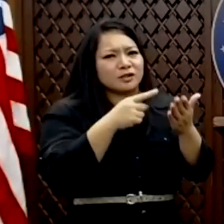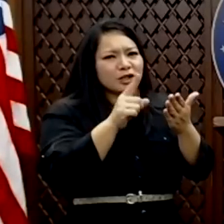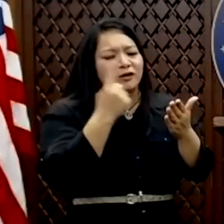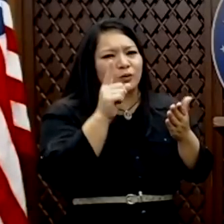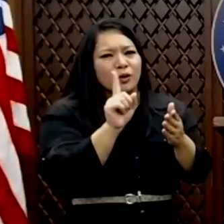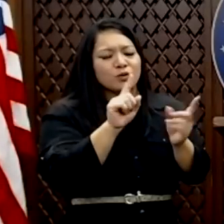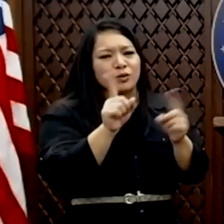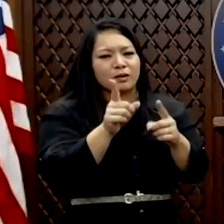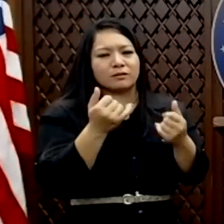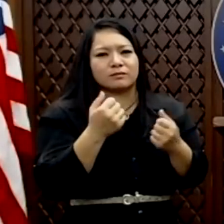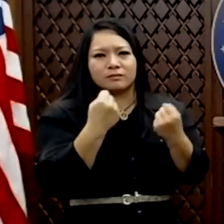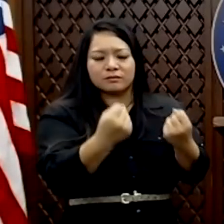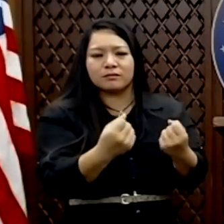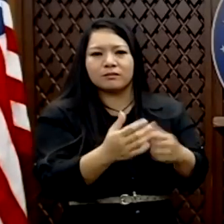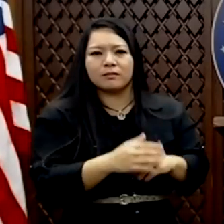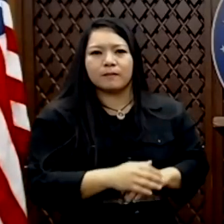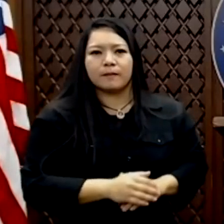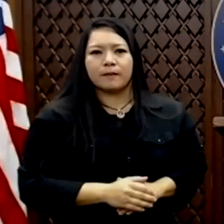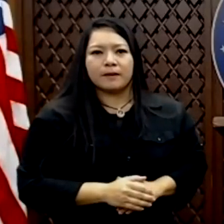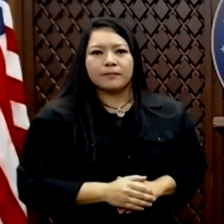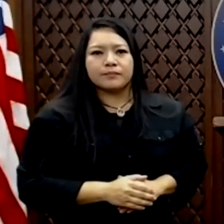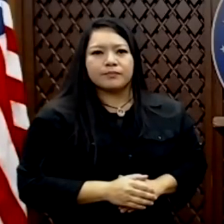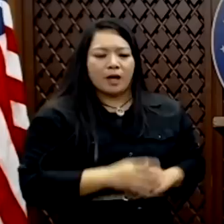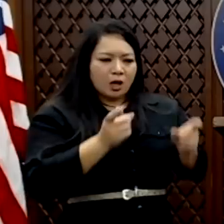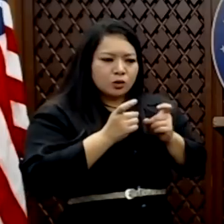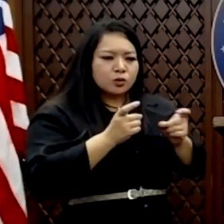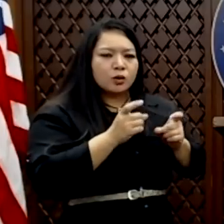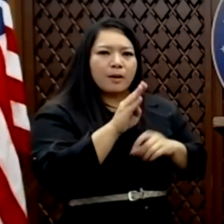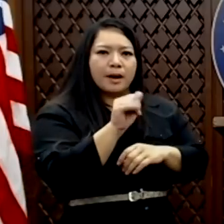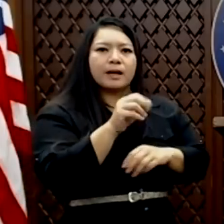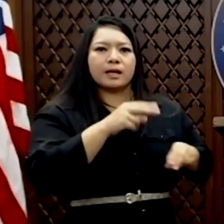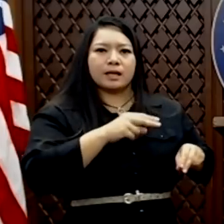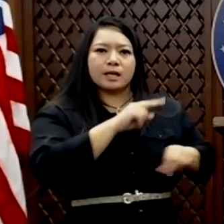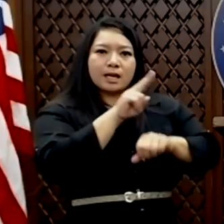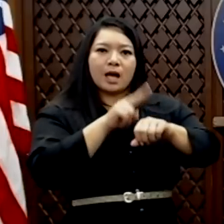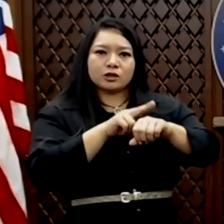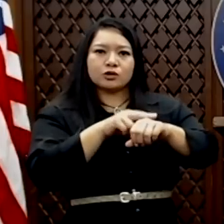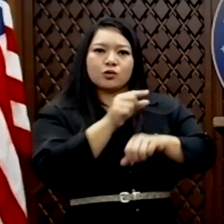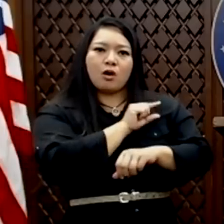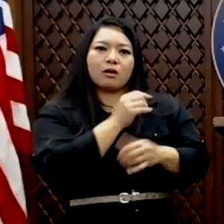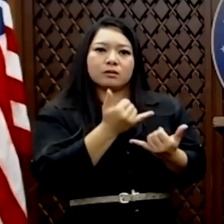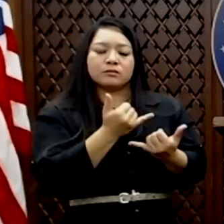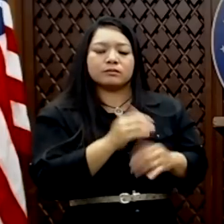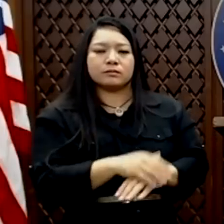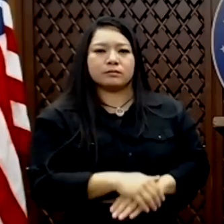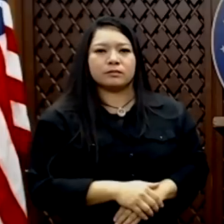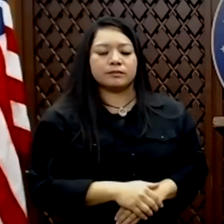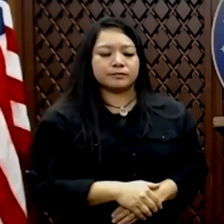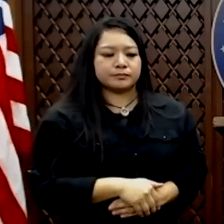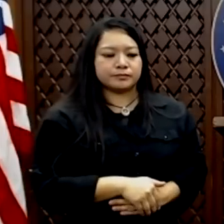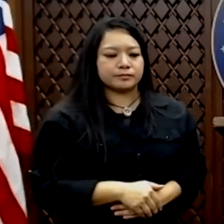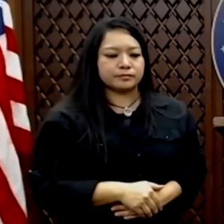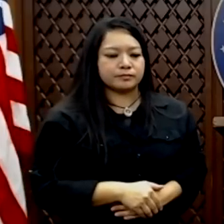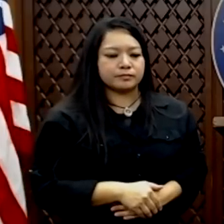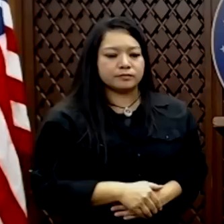Okay, and those will be manned by the National Guard, Yes, the absolutely. police? Okay.